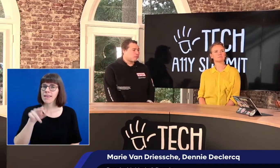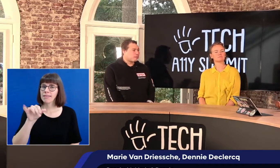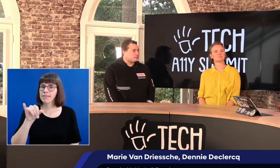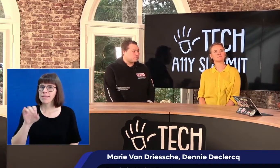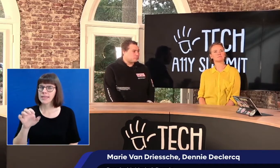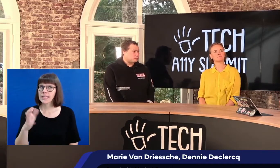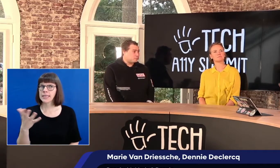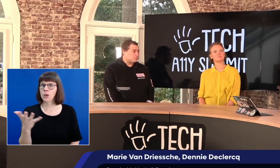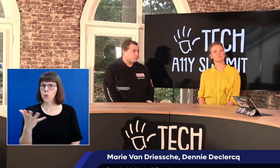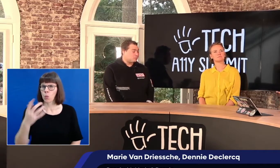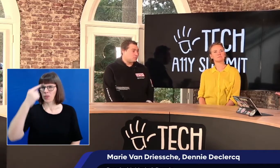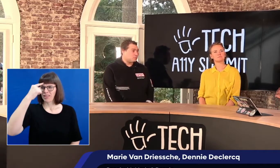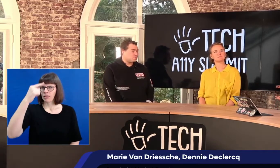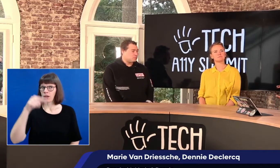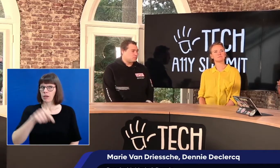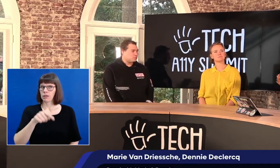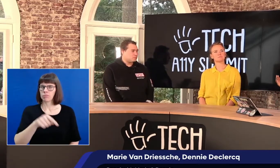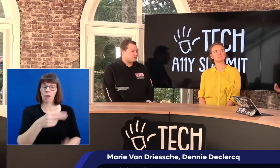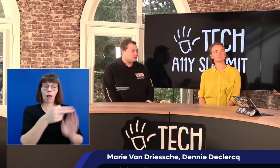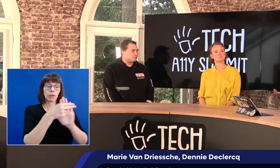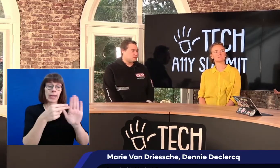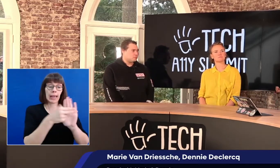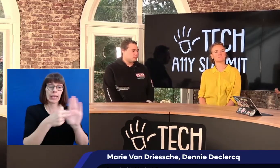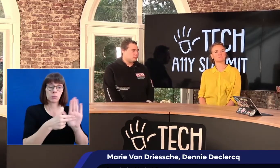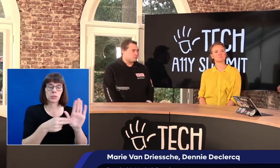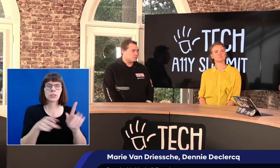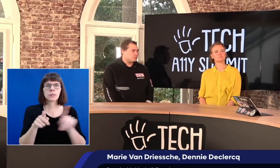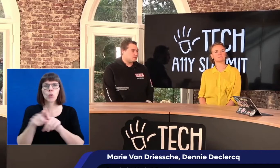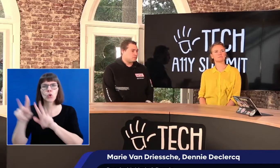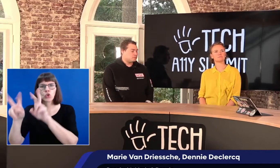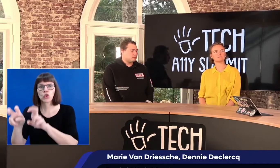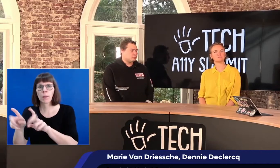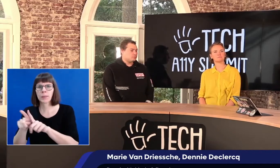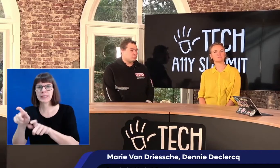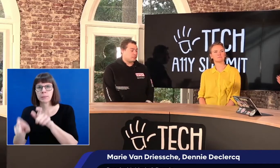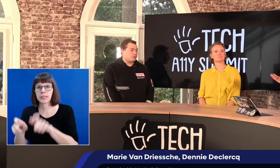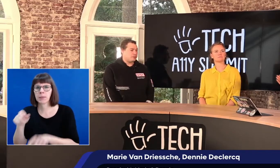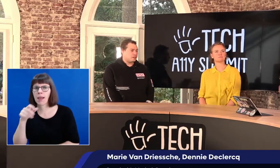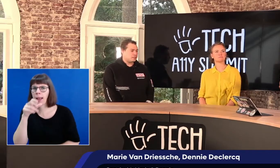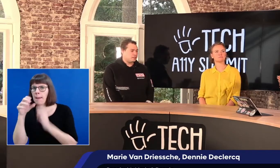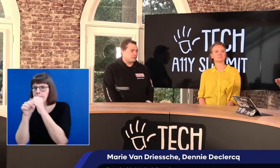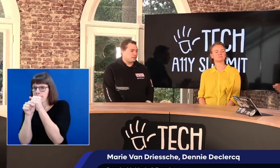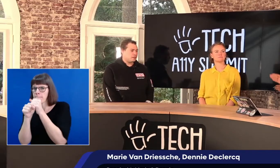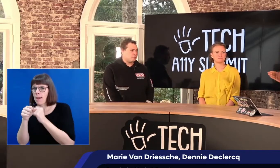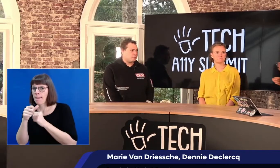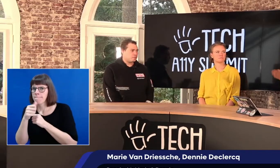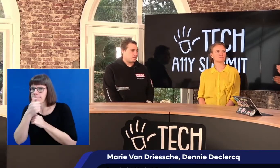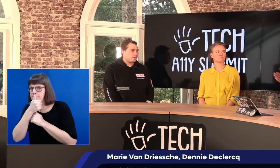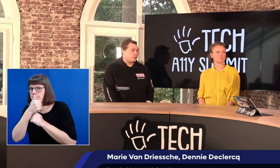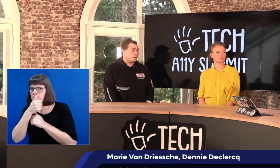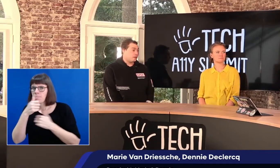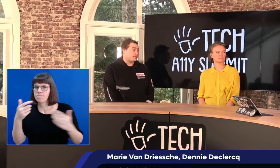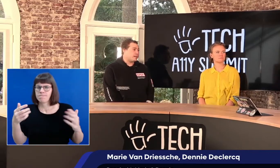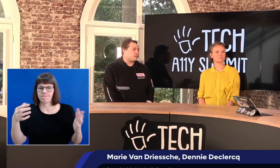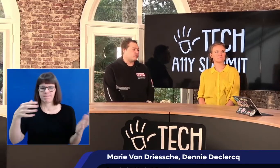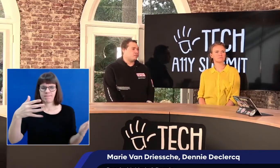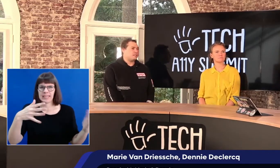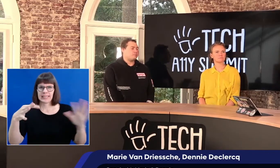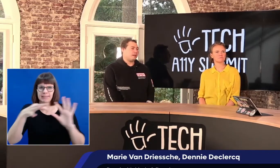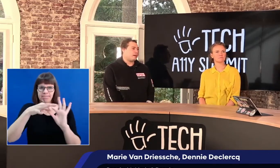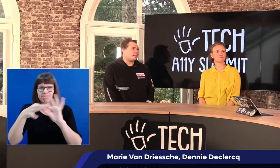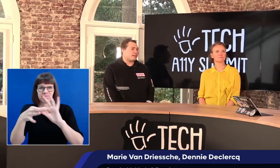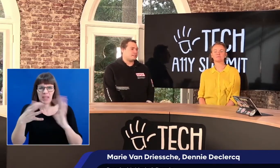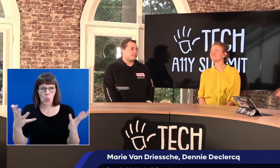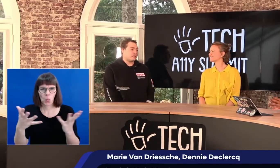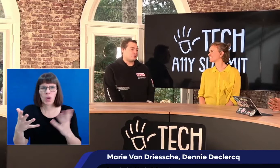is between labels and taboo subjects? It's a very hard thing. It's a very thin line. I think it's kind of the